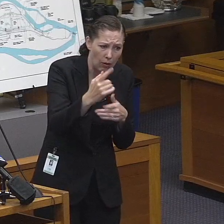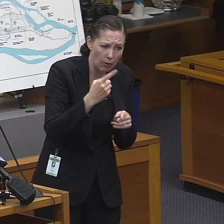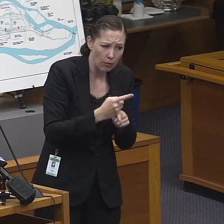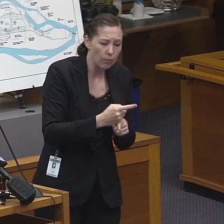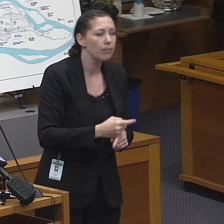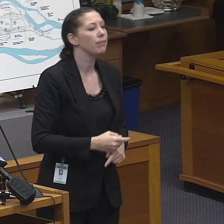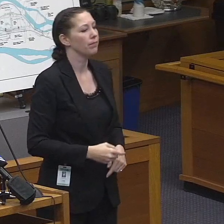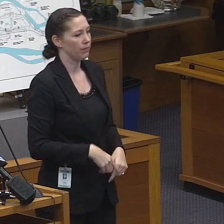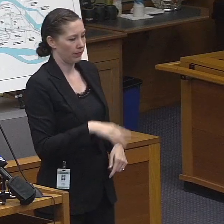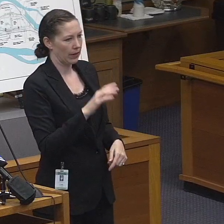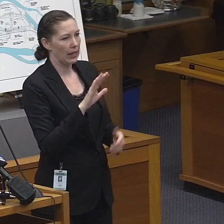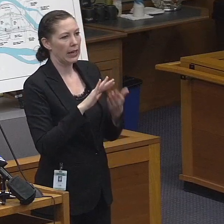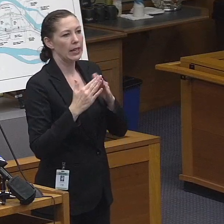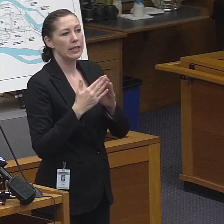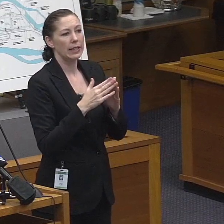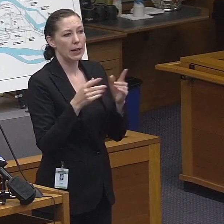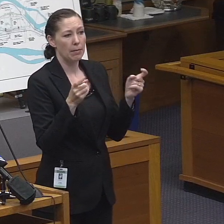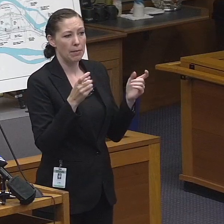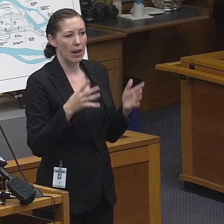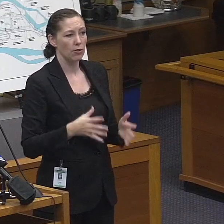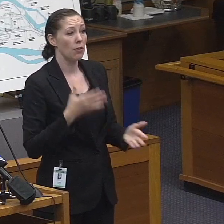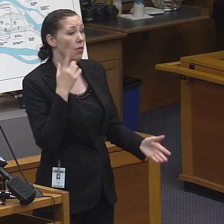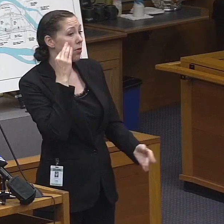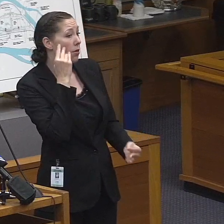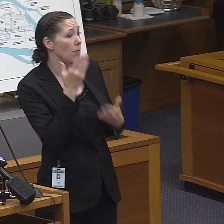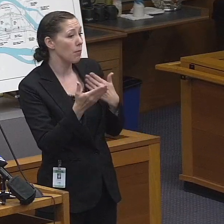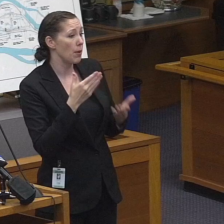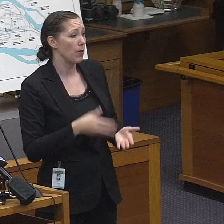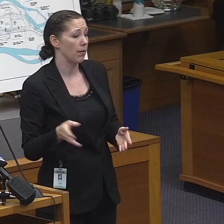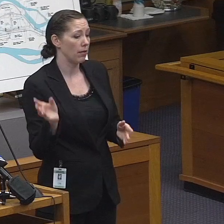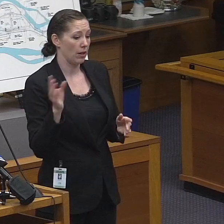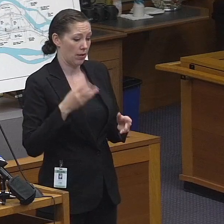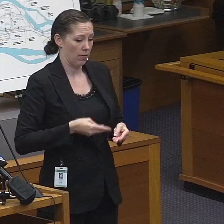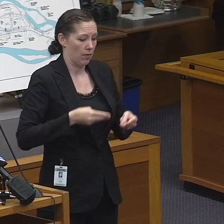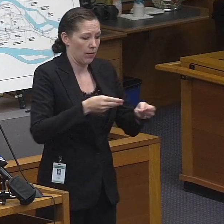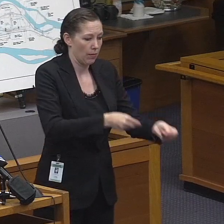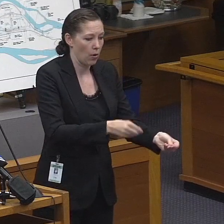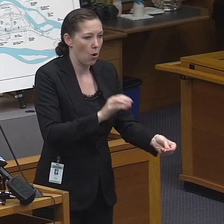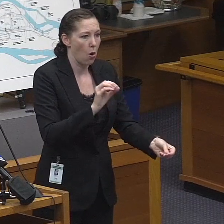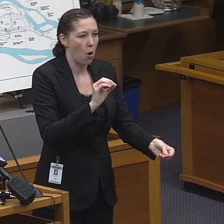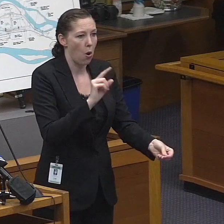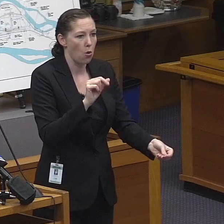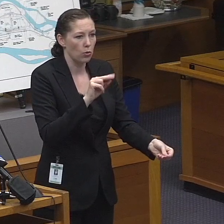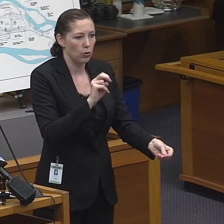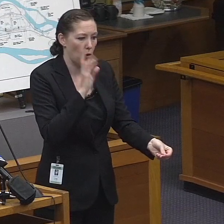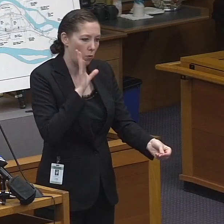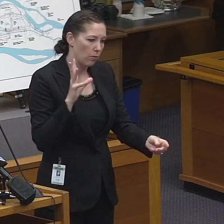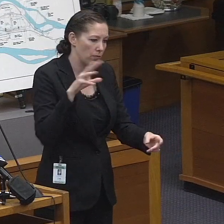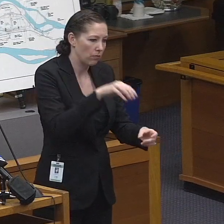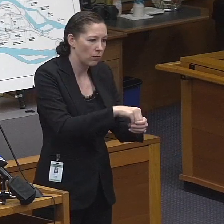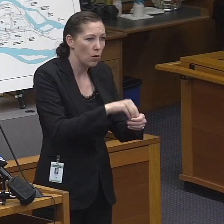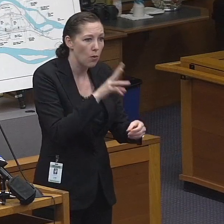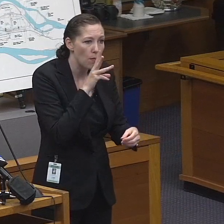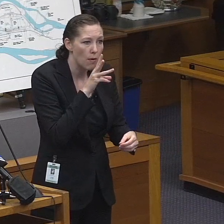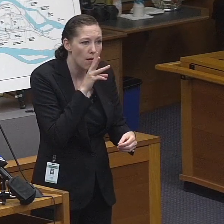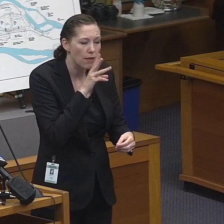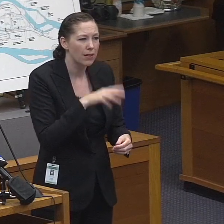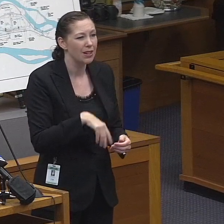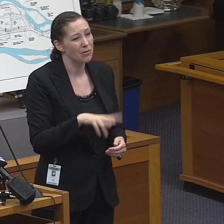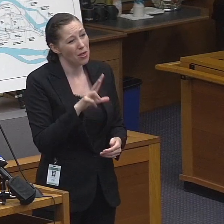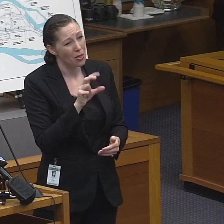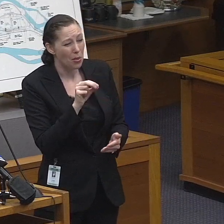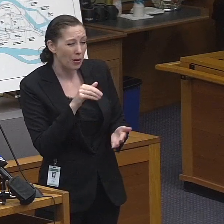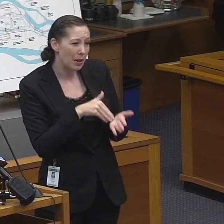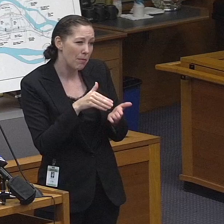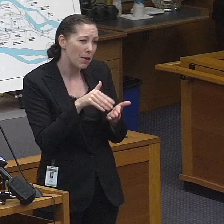perhaps applying ozone to the water. We're probably looking at $20 to $30 million. New basin. It's a whole